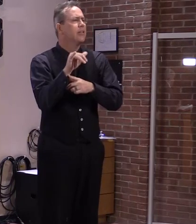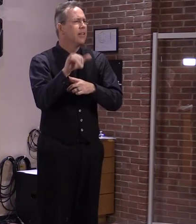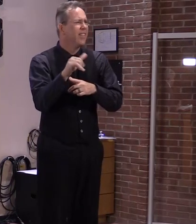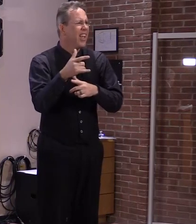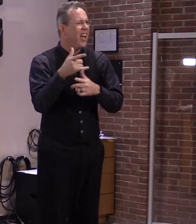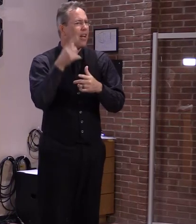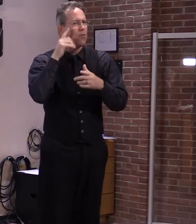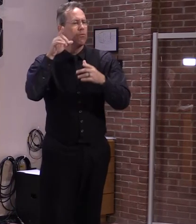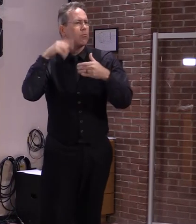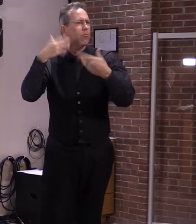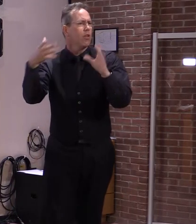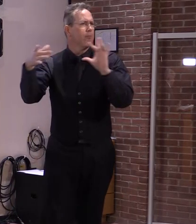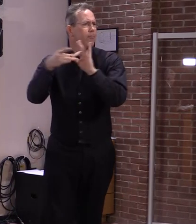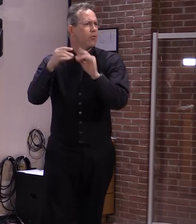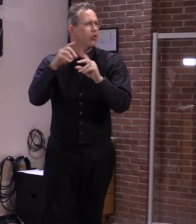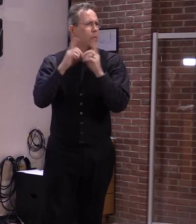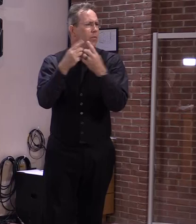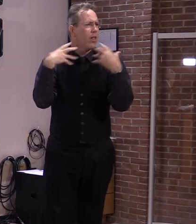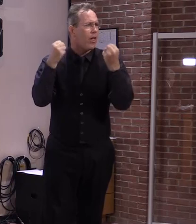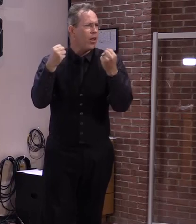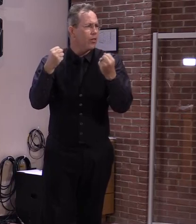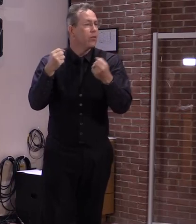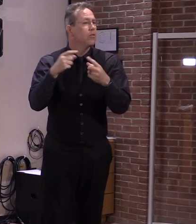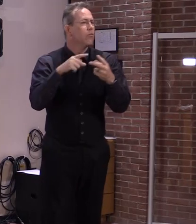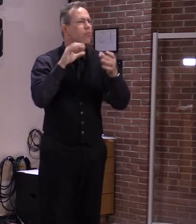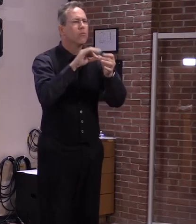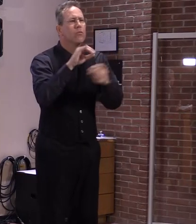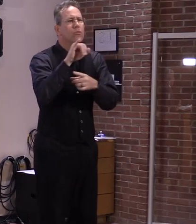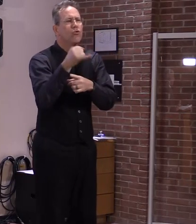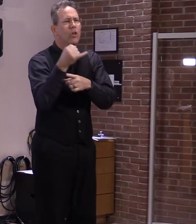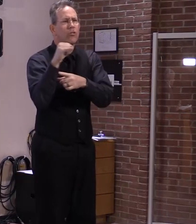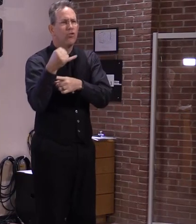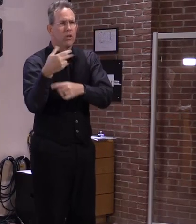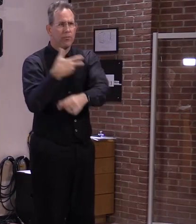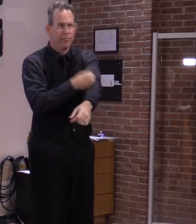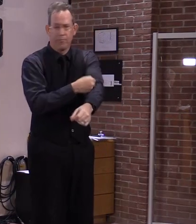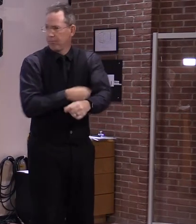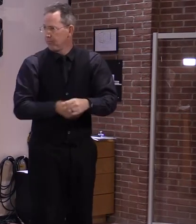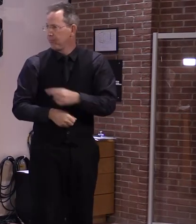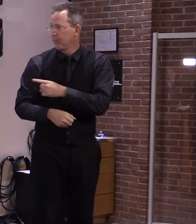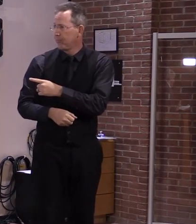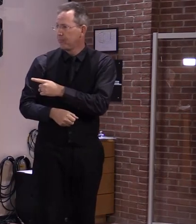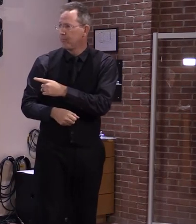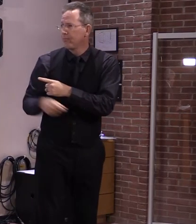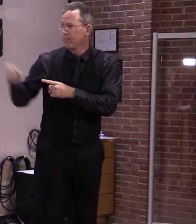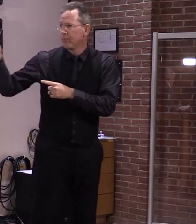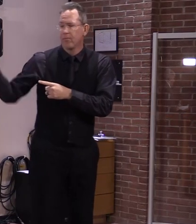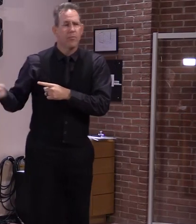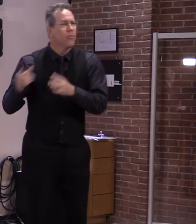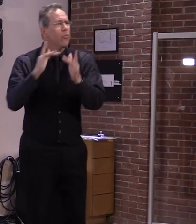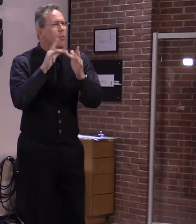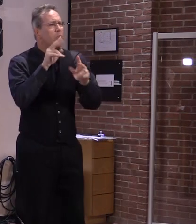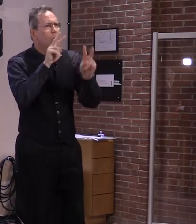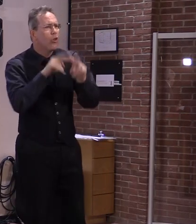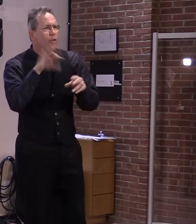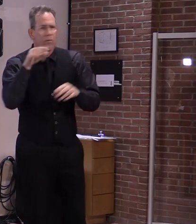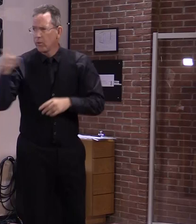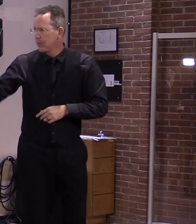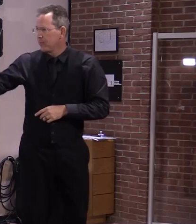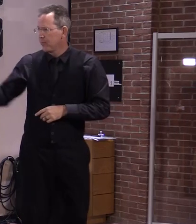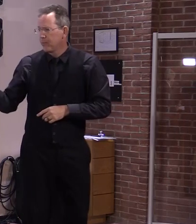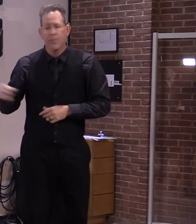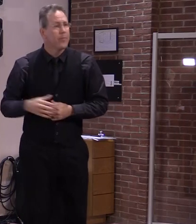offering Johnson & Johnson vaccine for hospitality workers on a walk-in basis. Clinics will be staged at